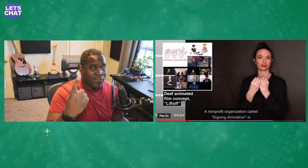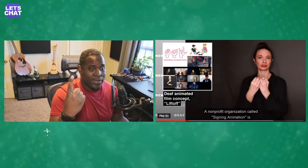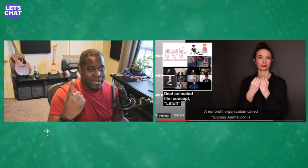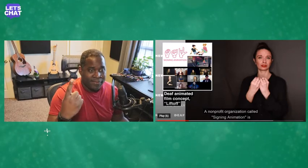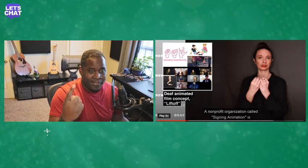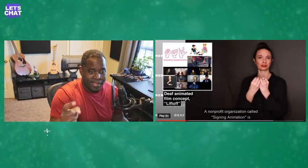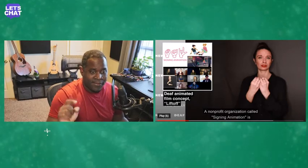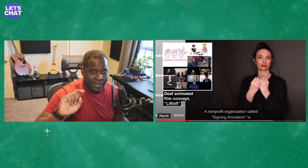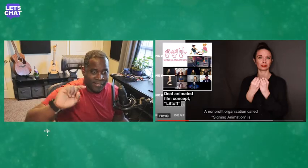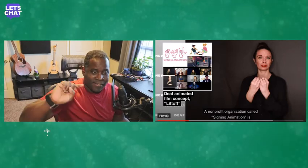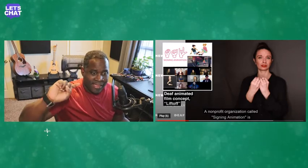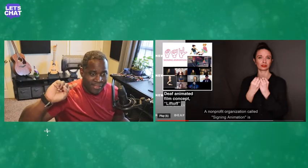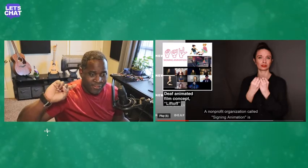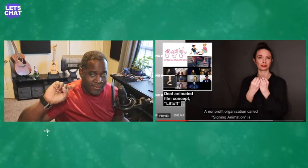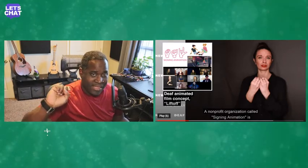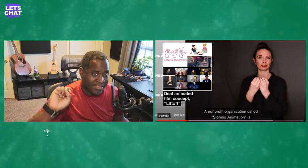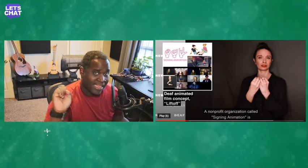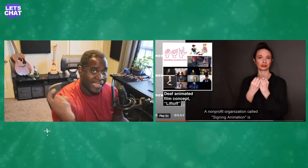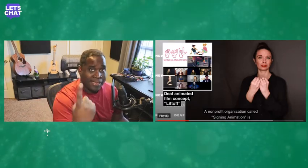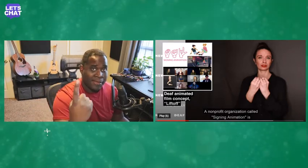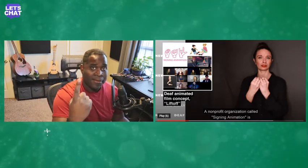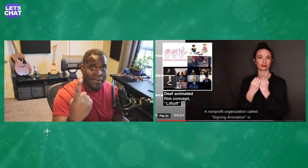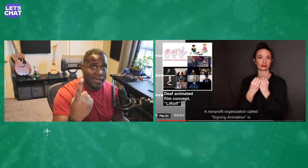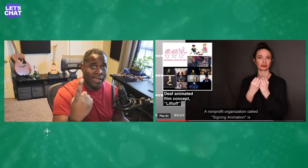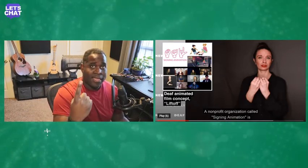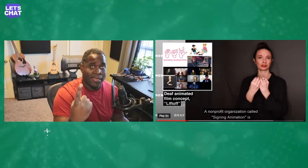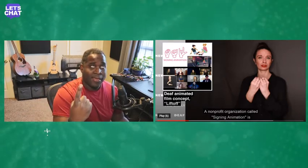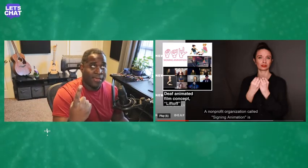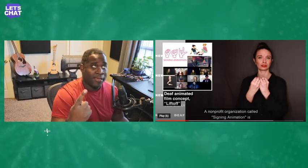this means so many different things, but in this case she means like